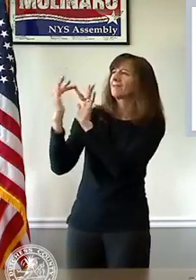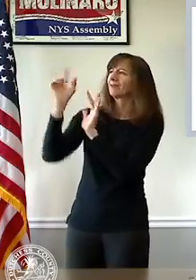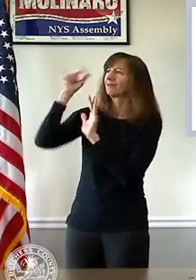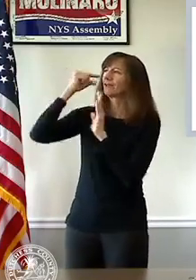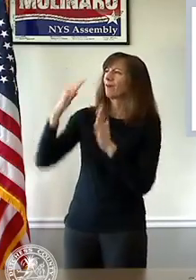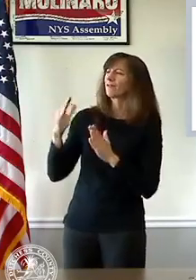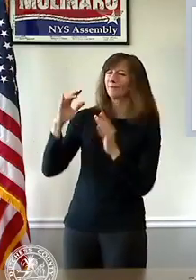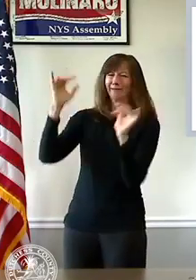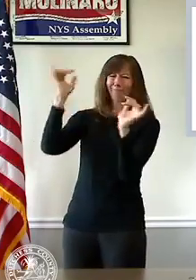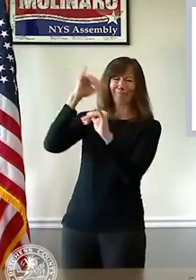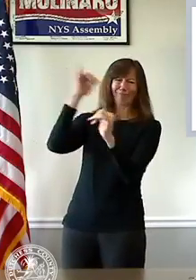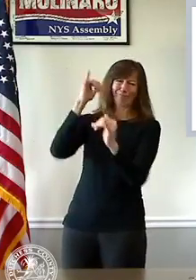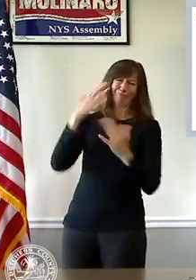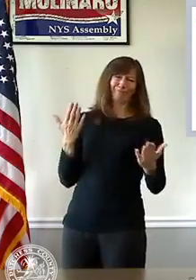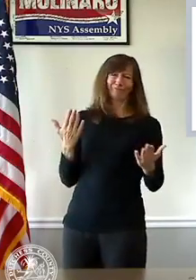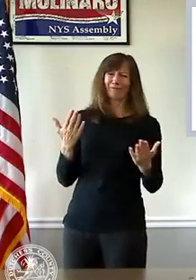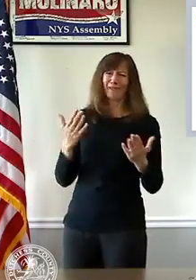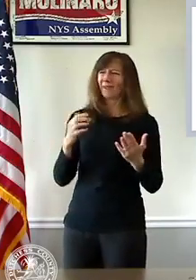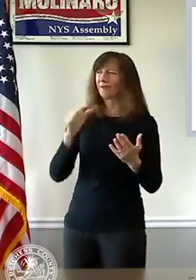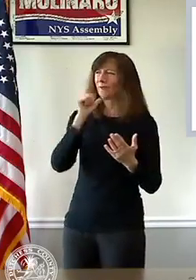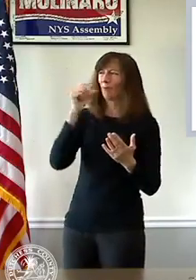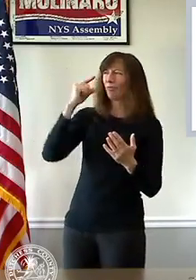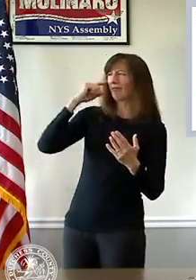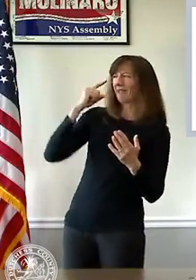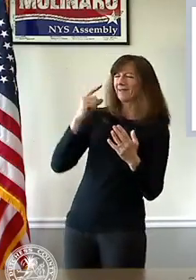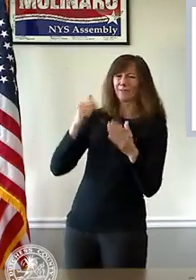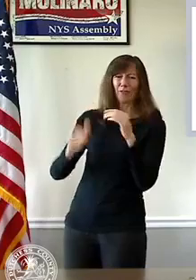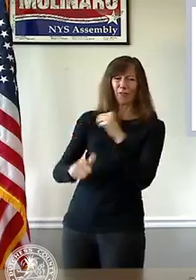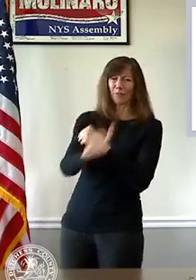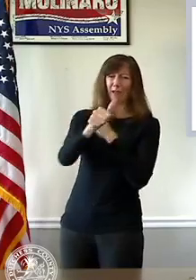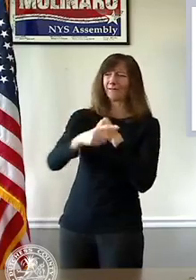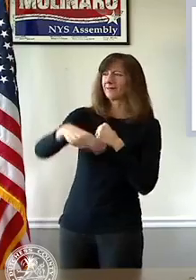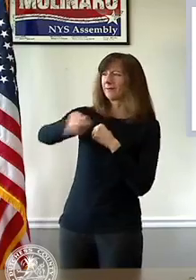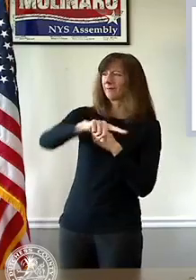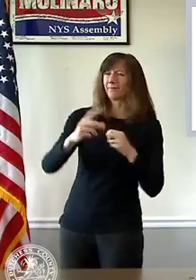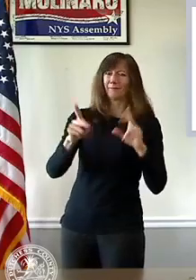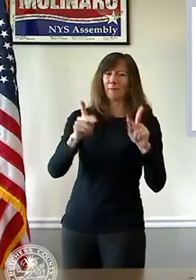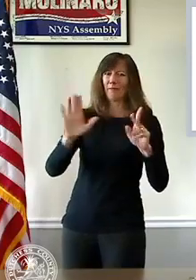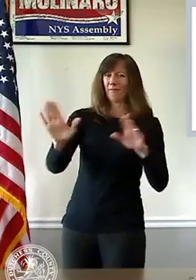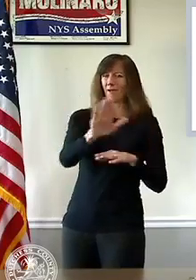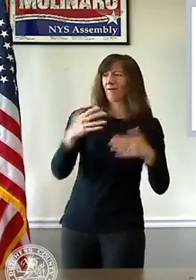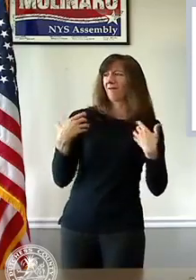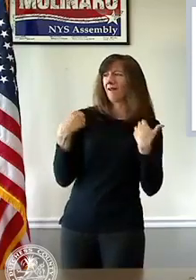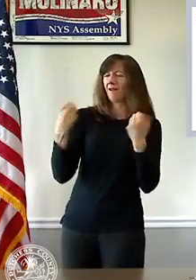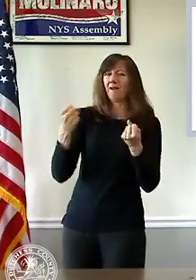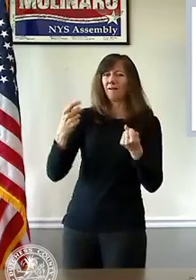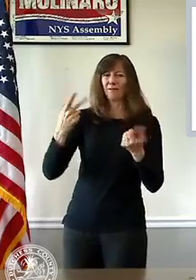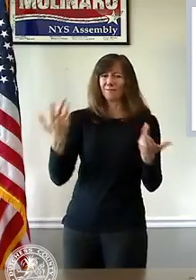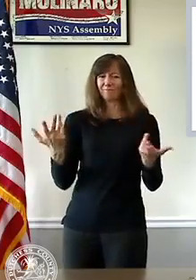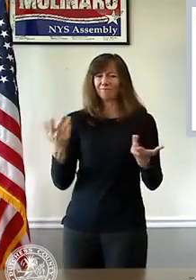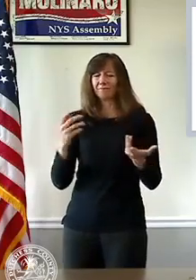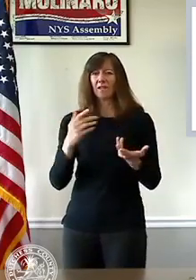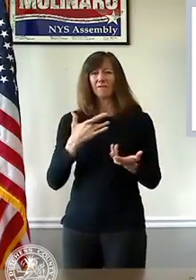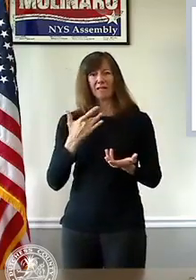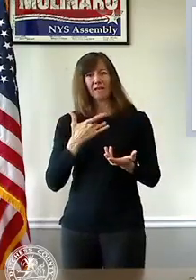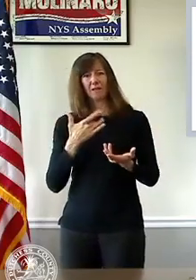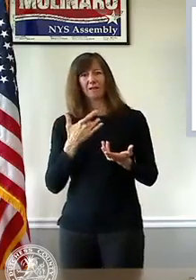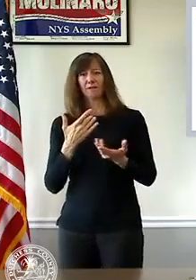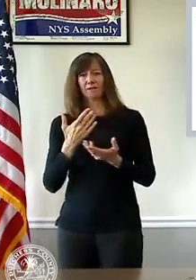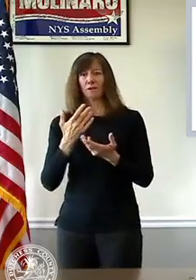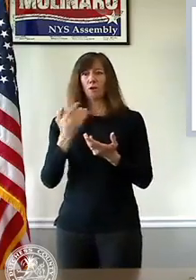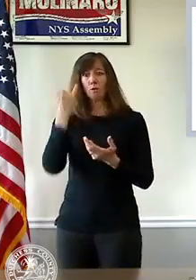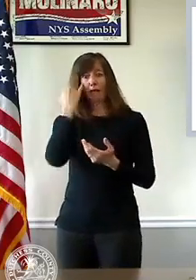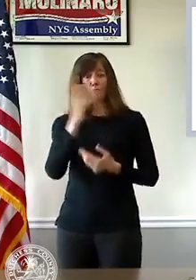that is not something that we think threatens the public health. We think that all hygiene, personal